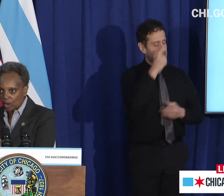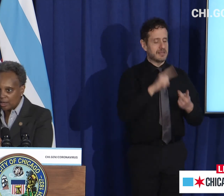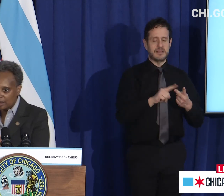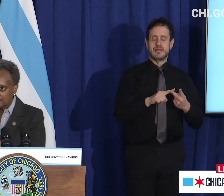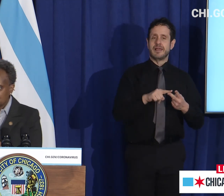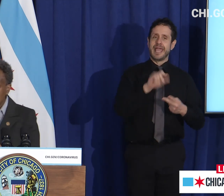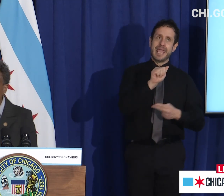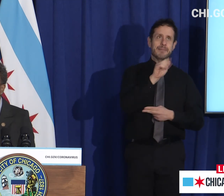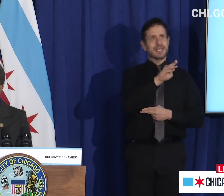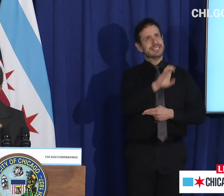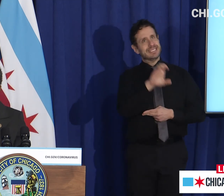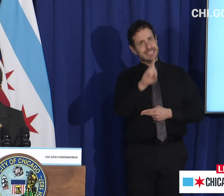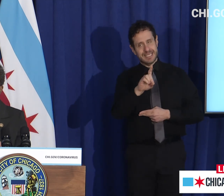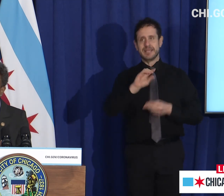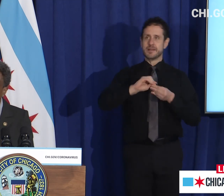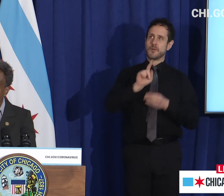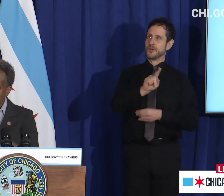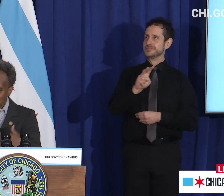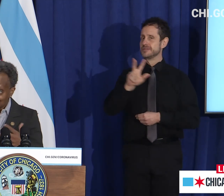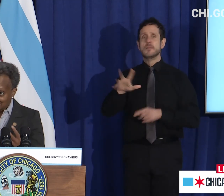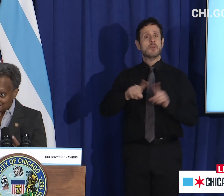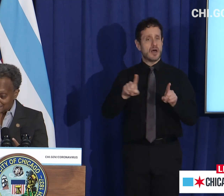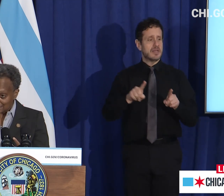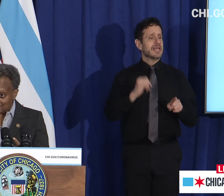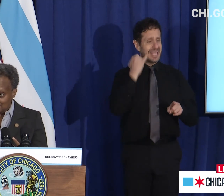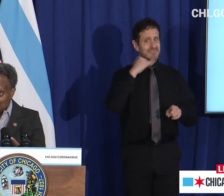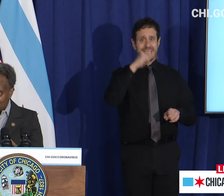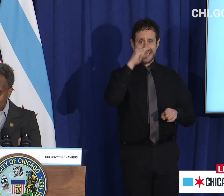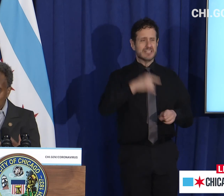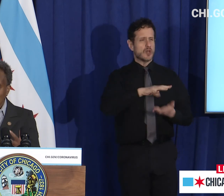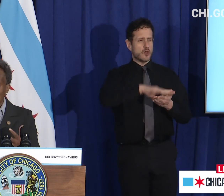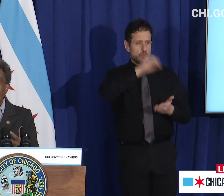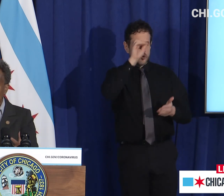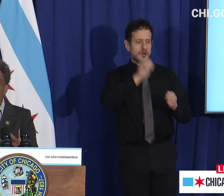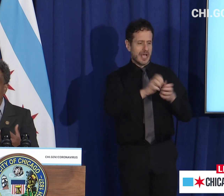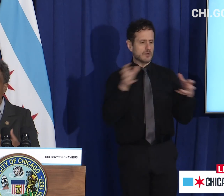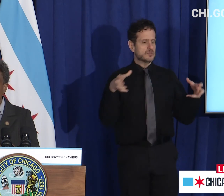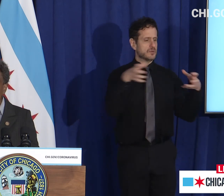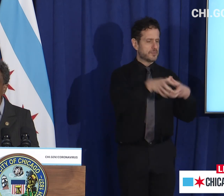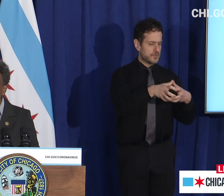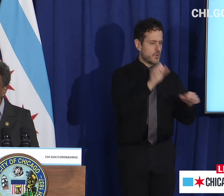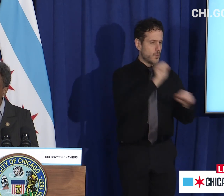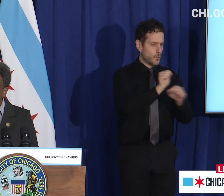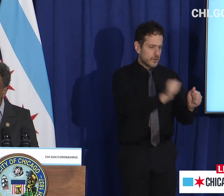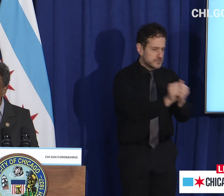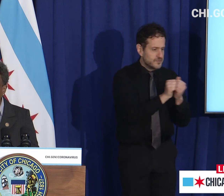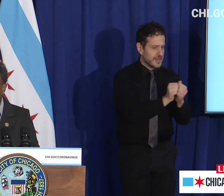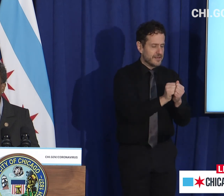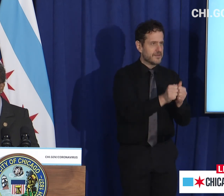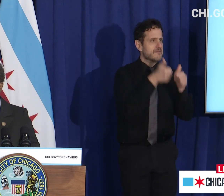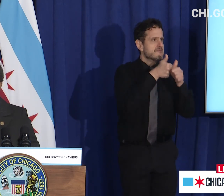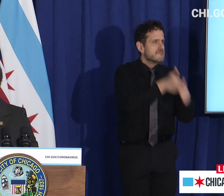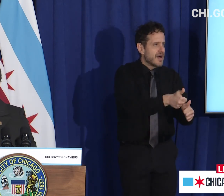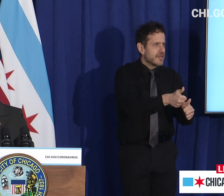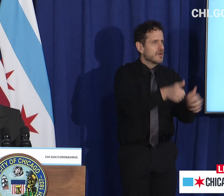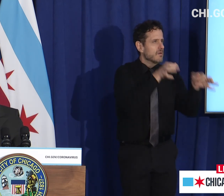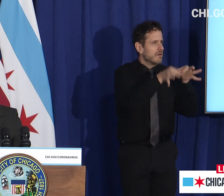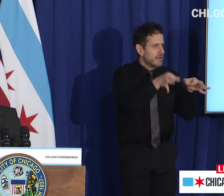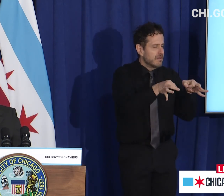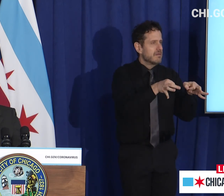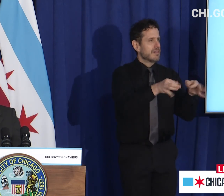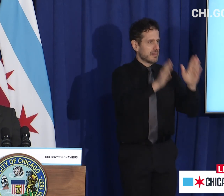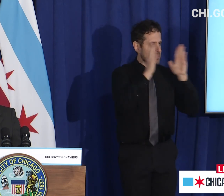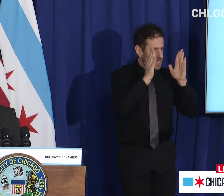to work in teams, the ability to listen and to follow direction, those very basic